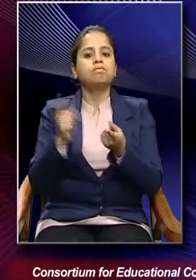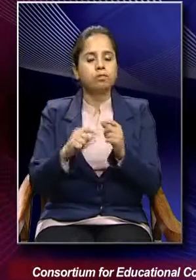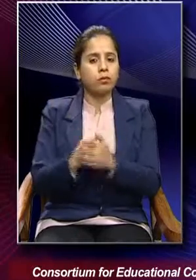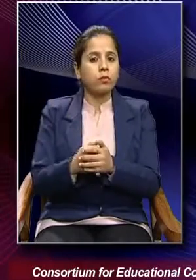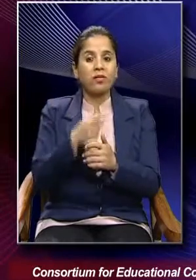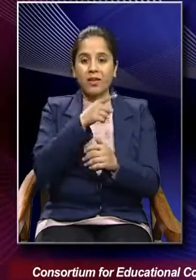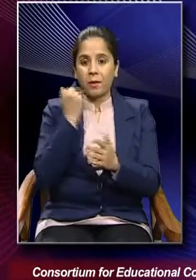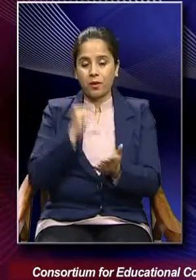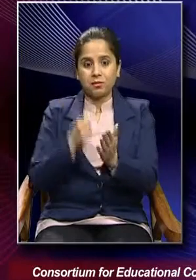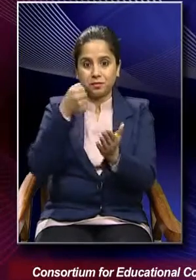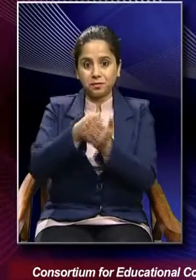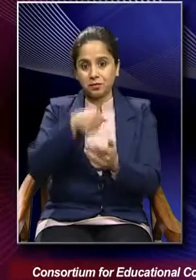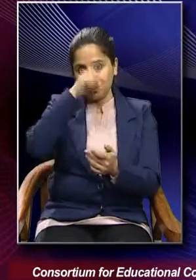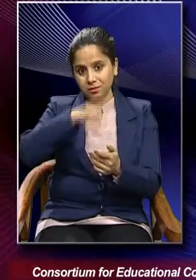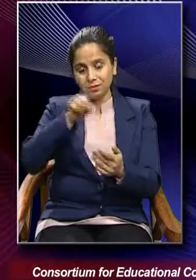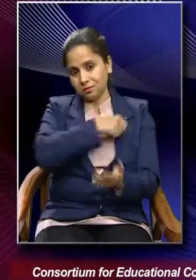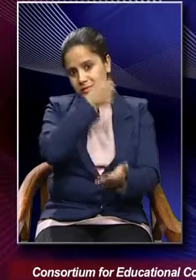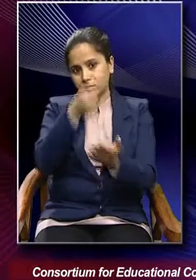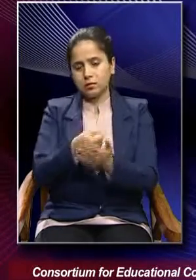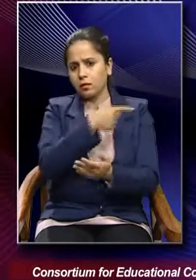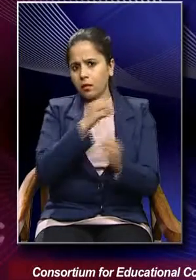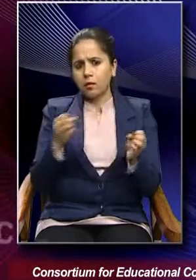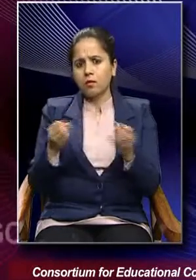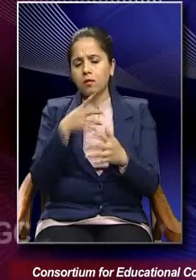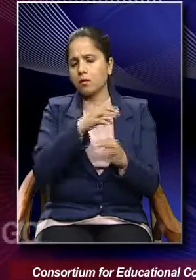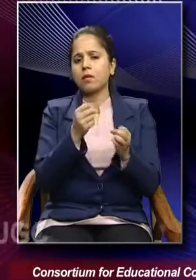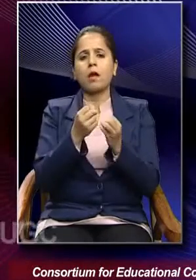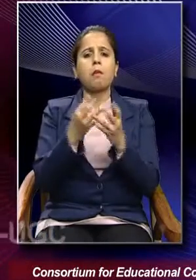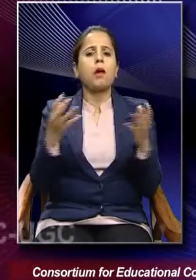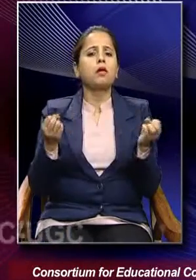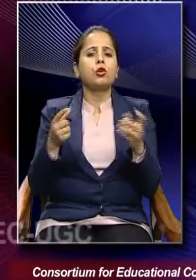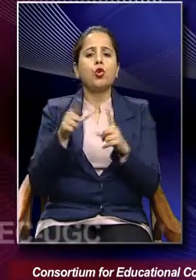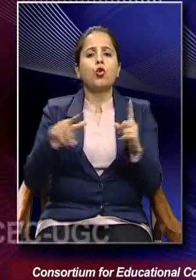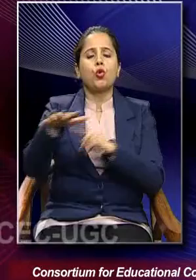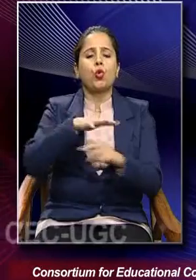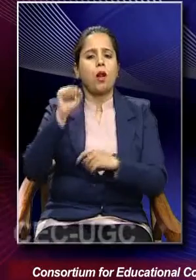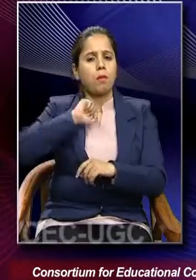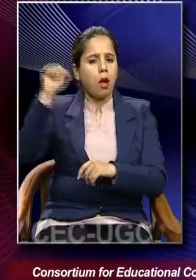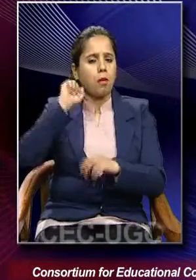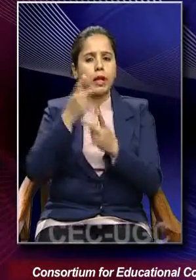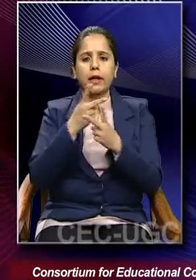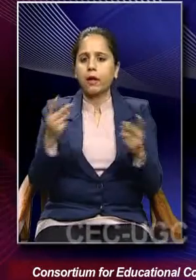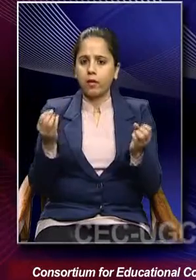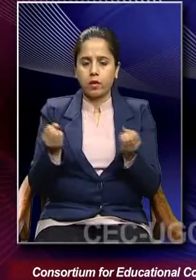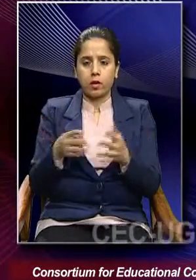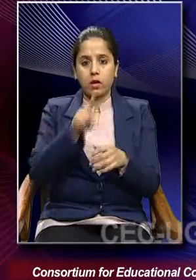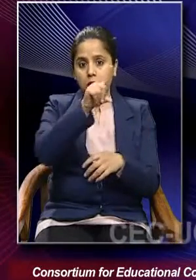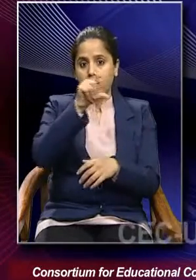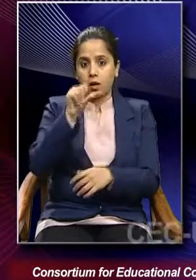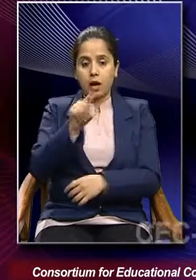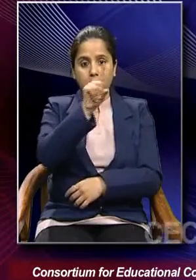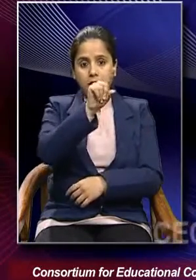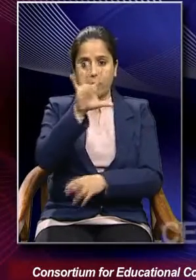After his arrival in India, he started a number of local movements from